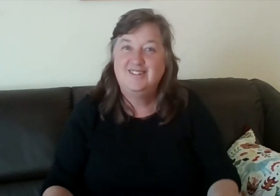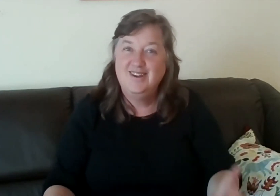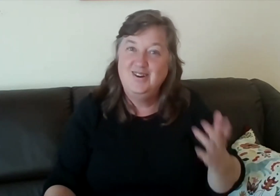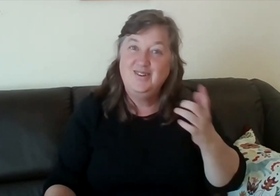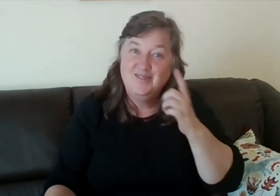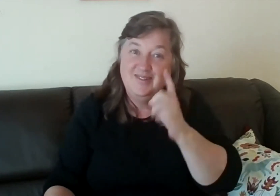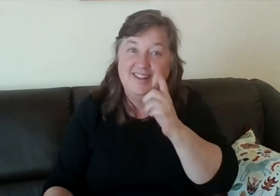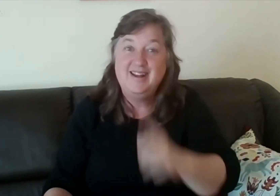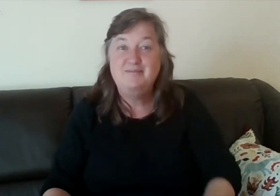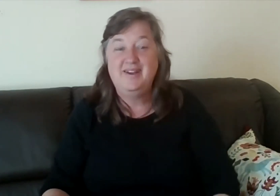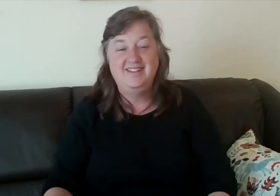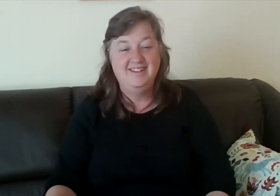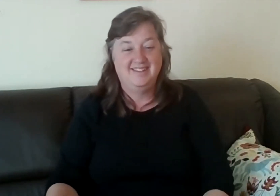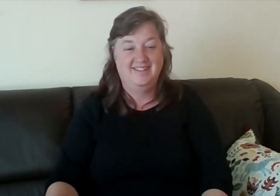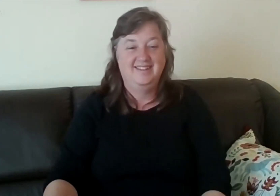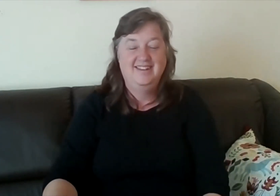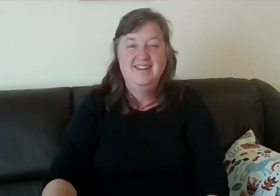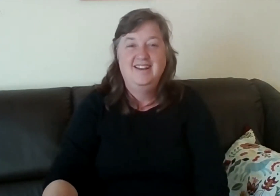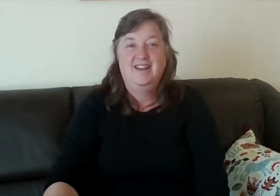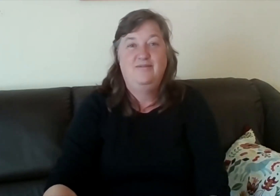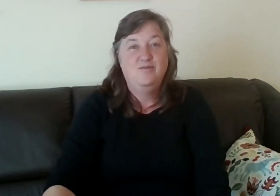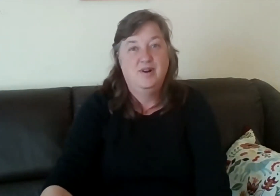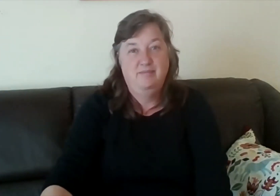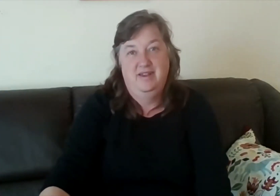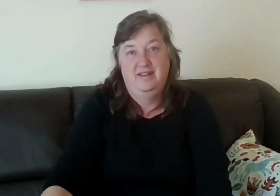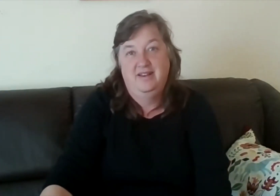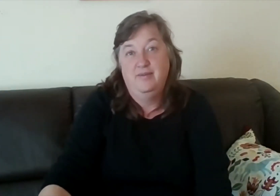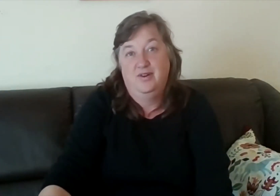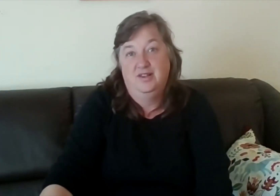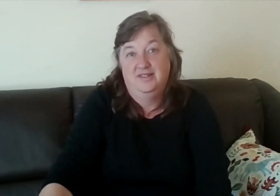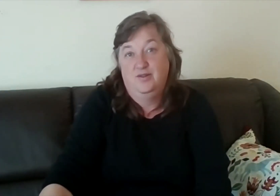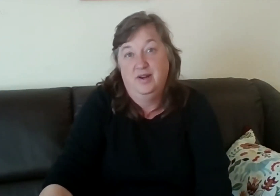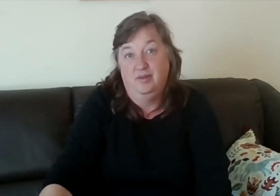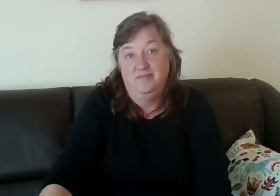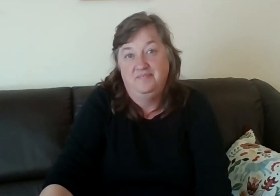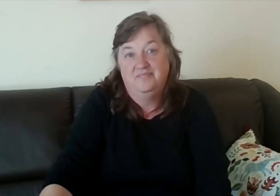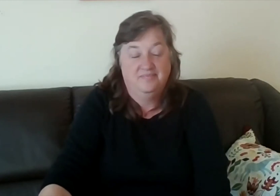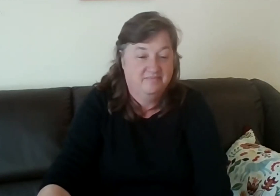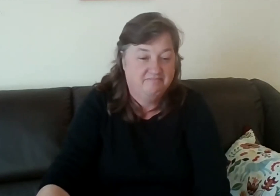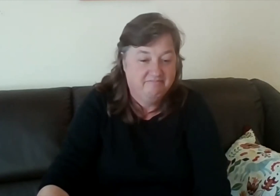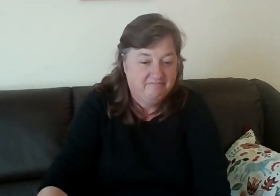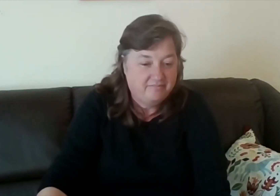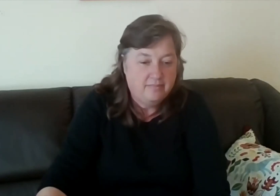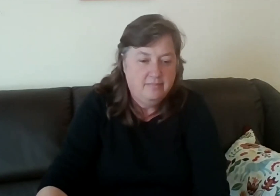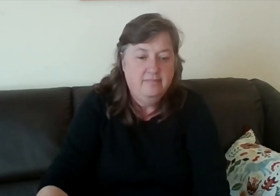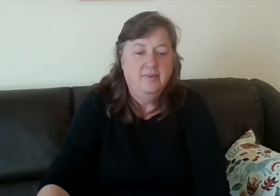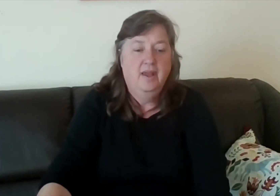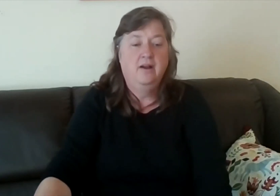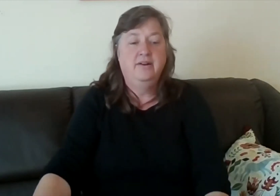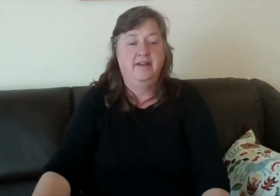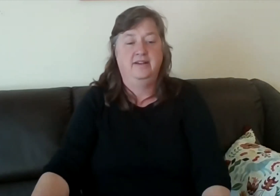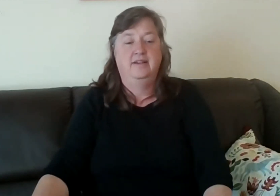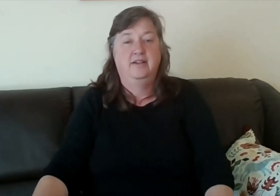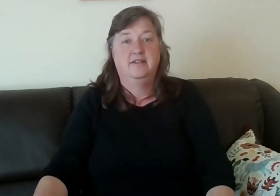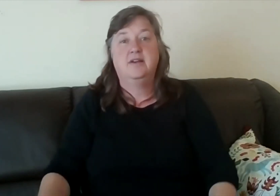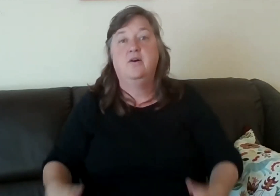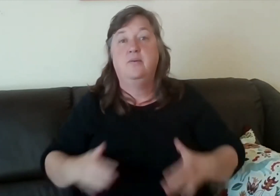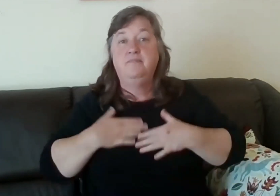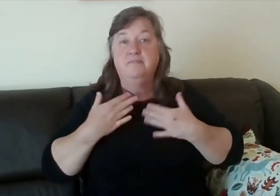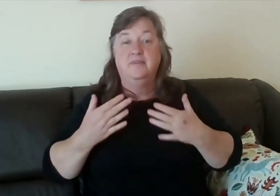So you really got to pay attention if you want to come across as credible. All right. So It's